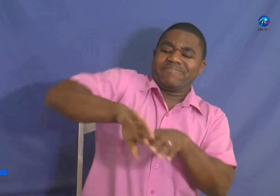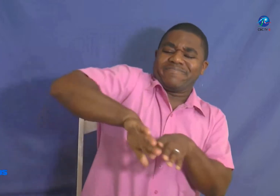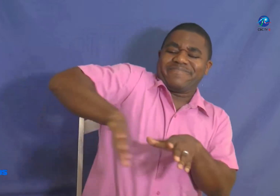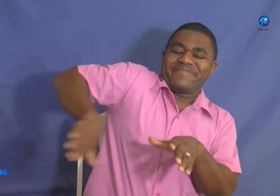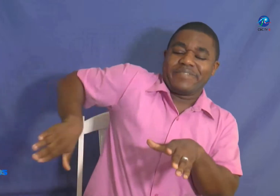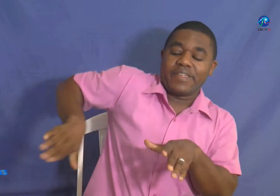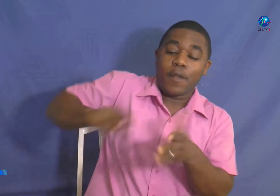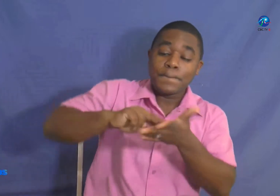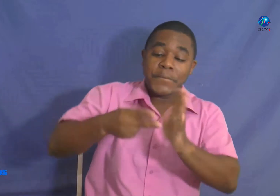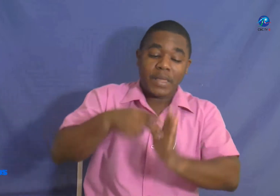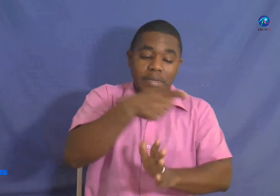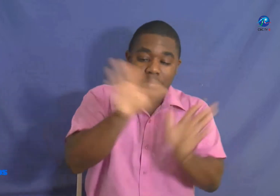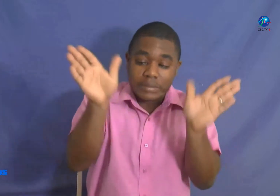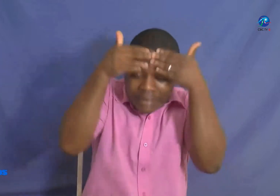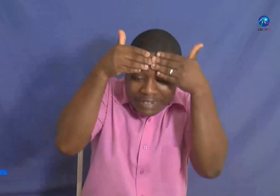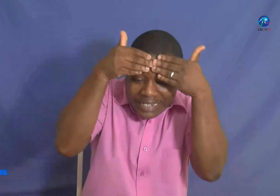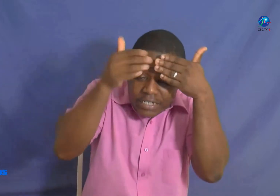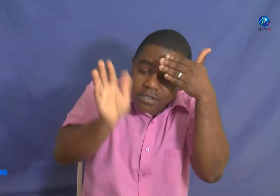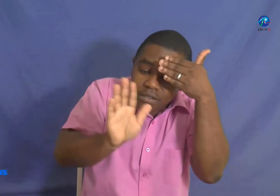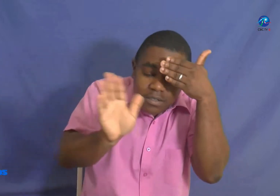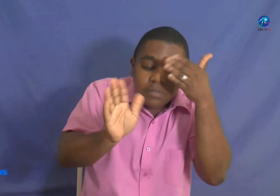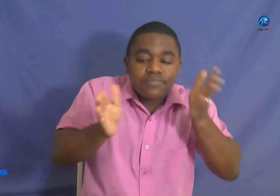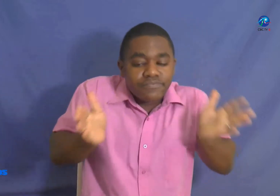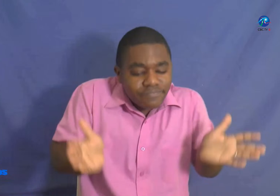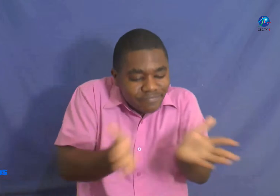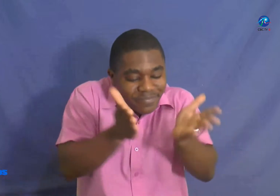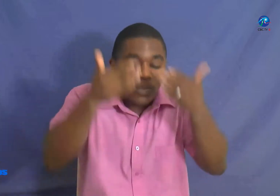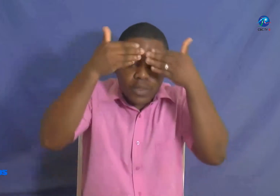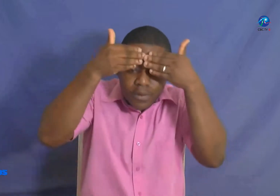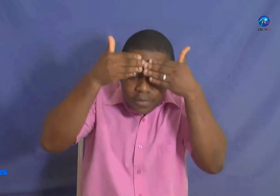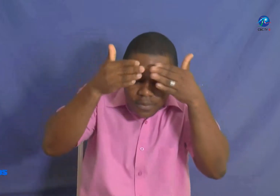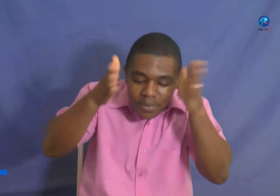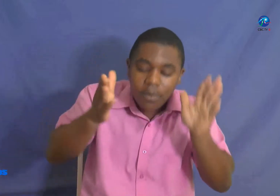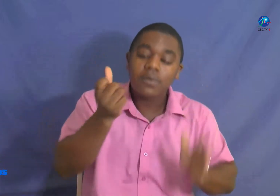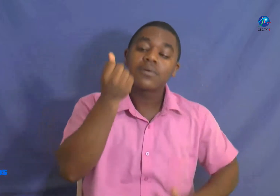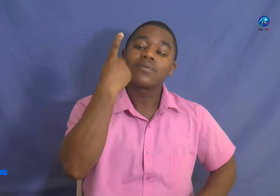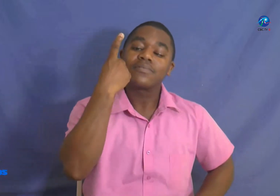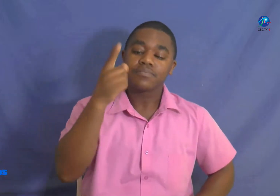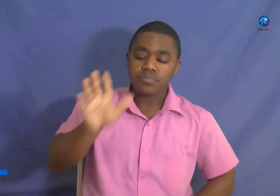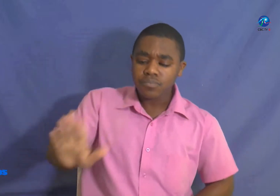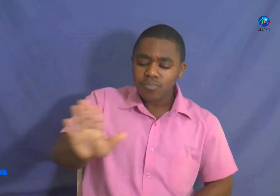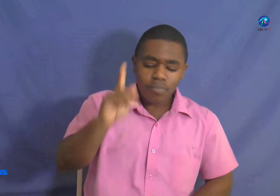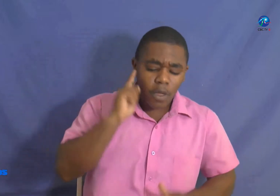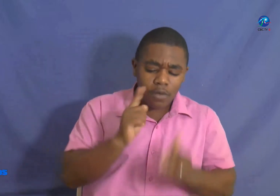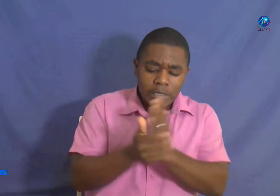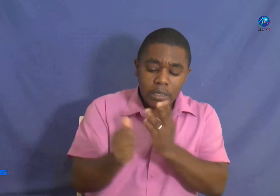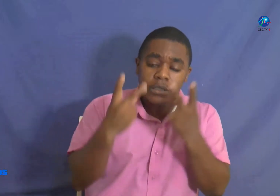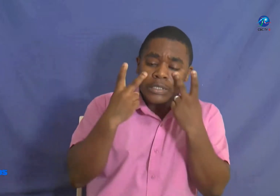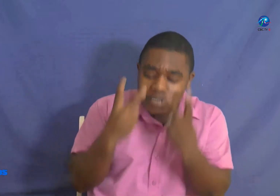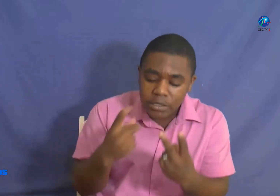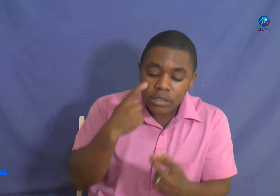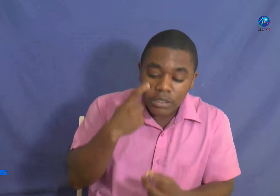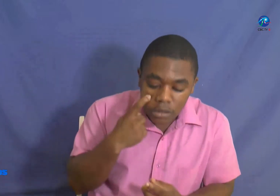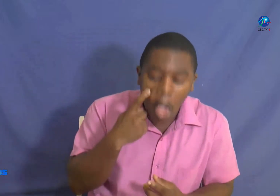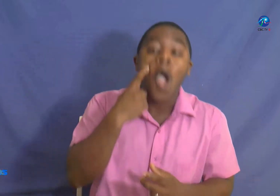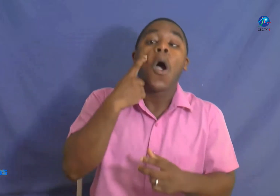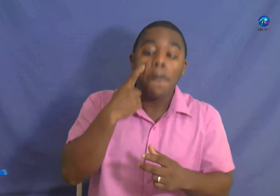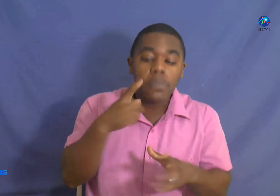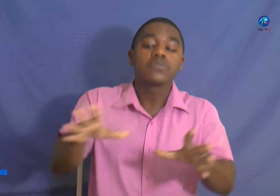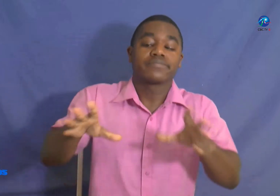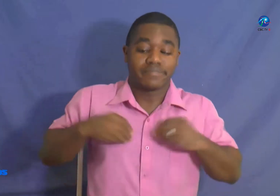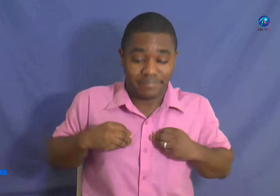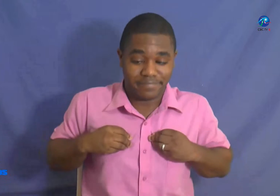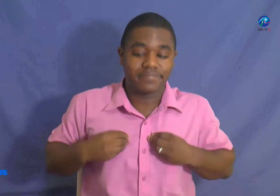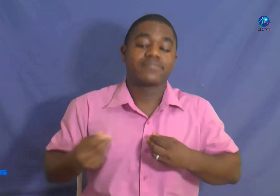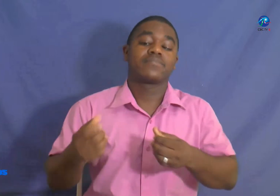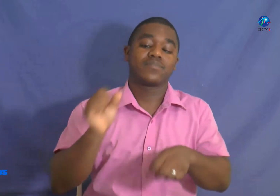able to respect us. I don't want people to say that people can't. No, that's a very closed-minded approach. You want your mind to be open, and we want